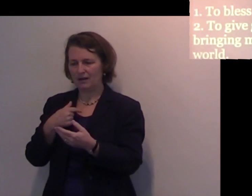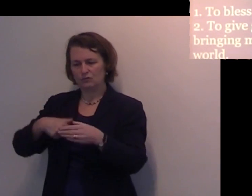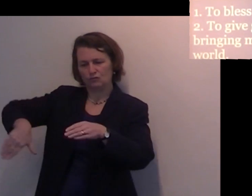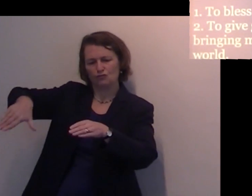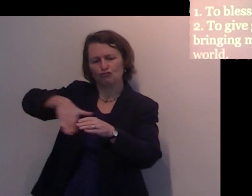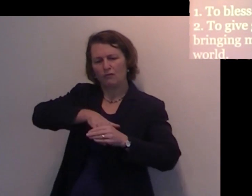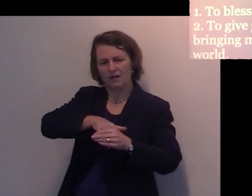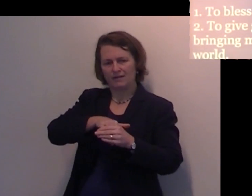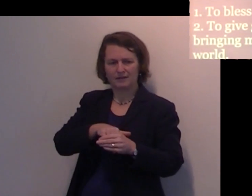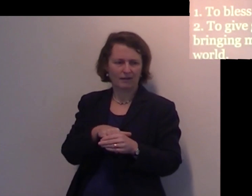world.